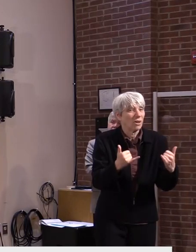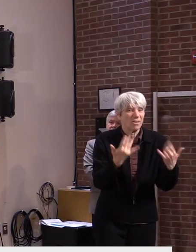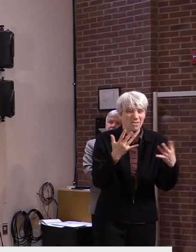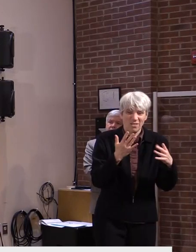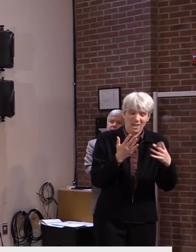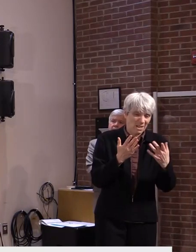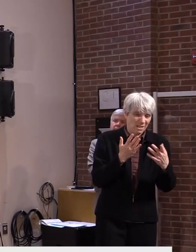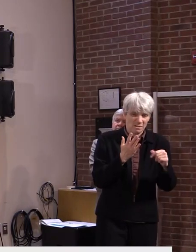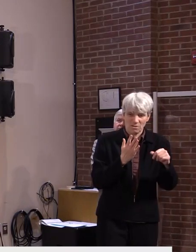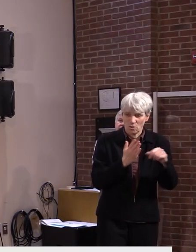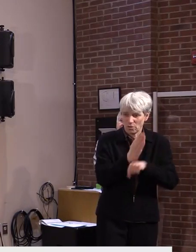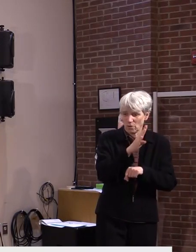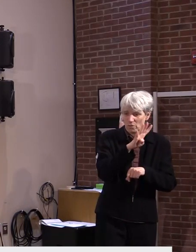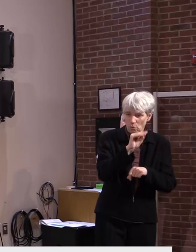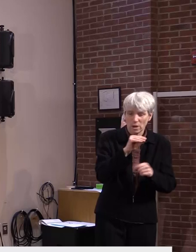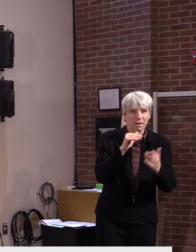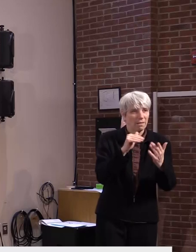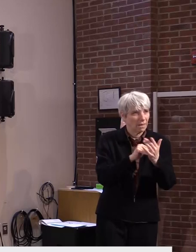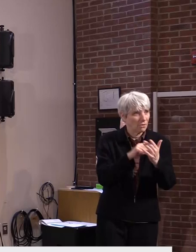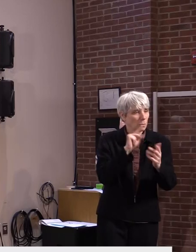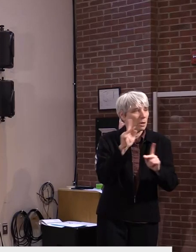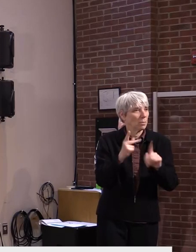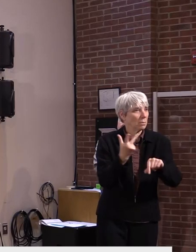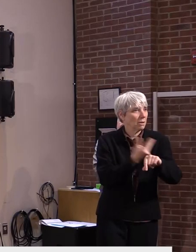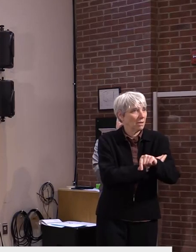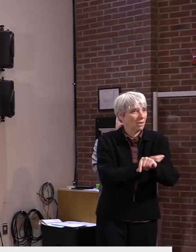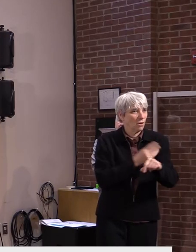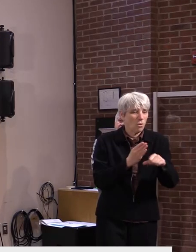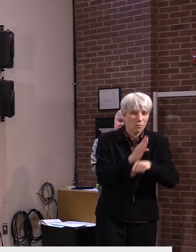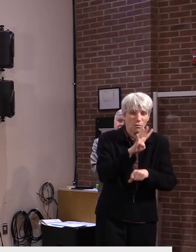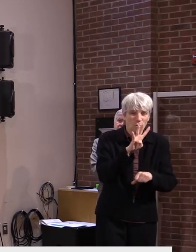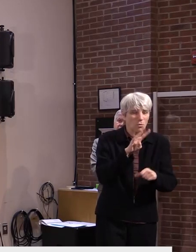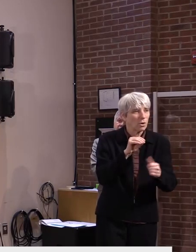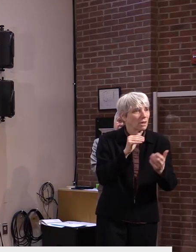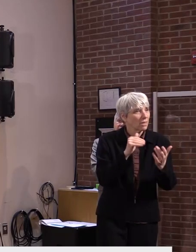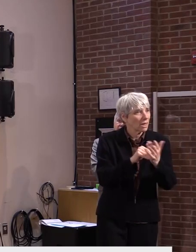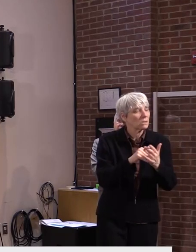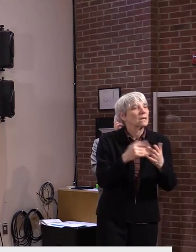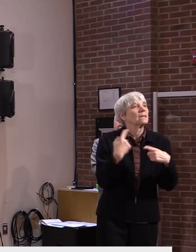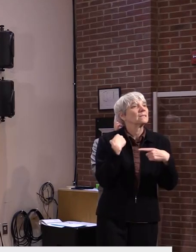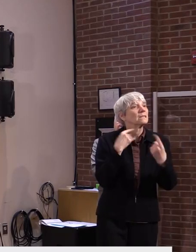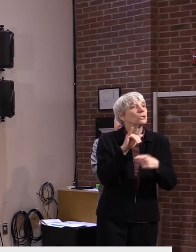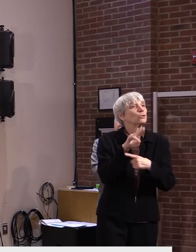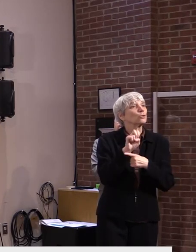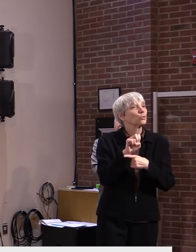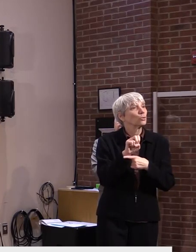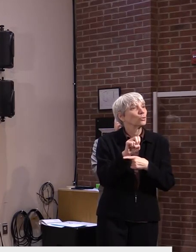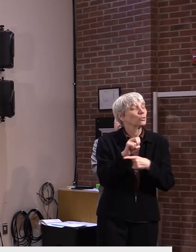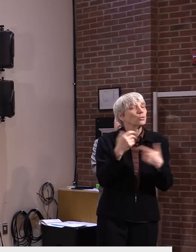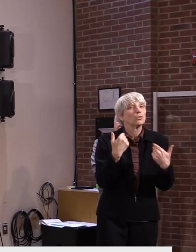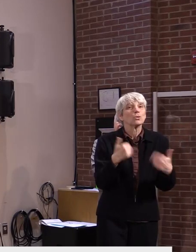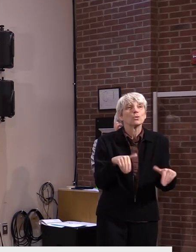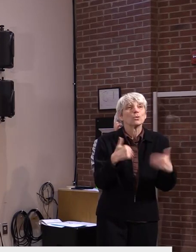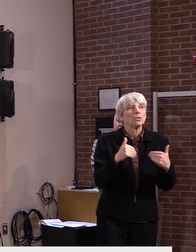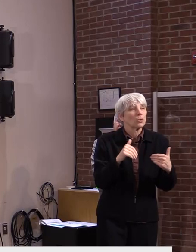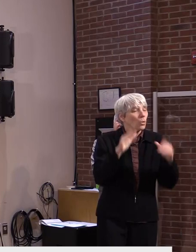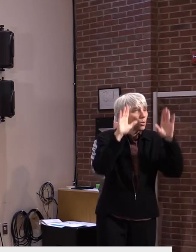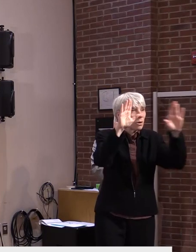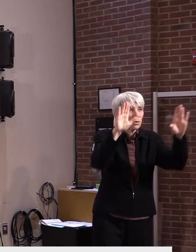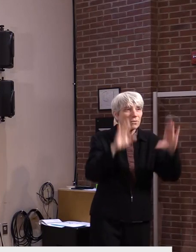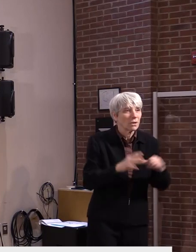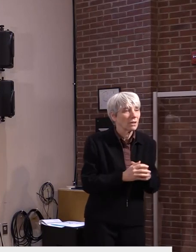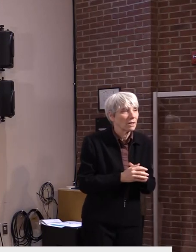over 40,000 Vermonters since restrictions were lifted in June, predating, but also likely with the help